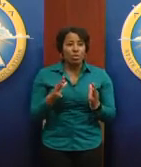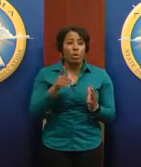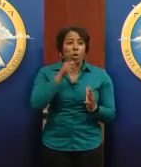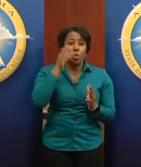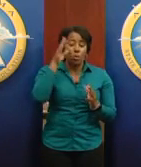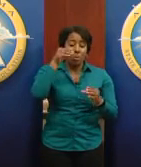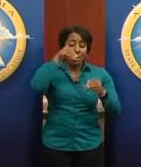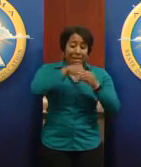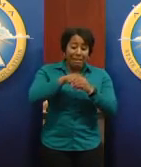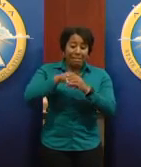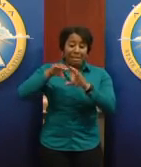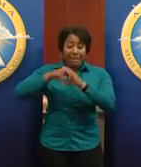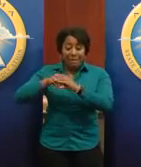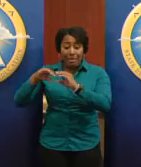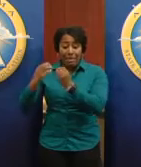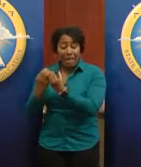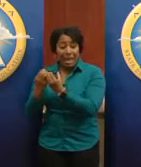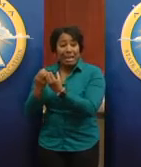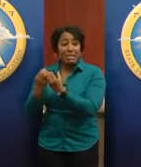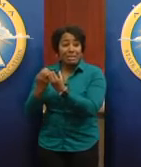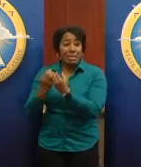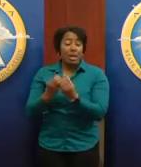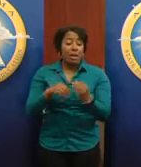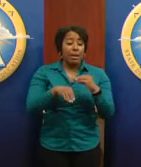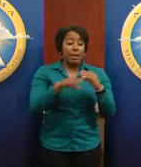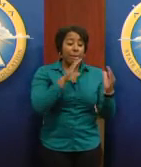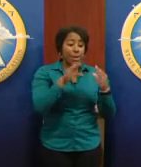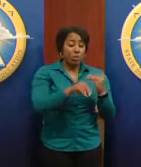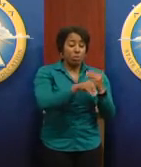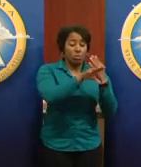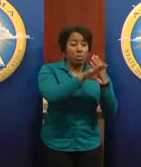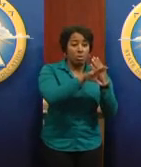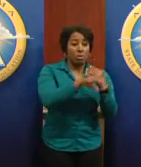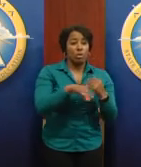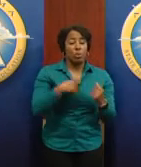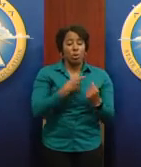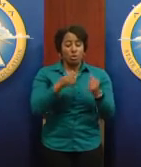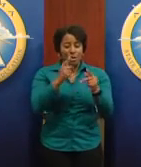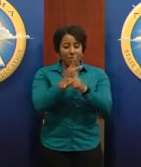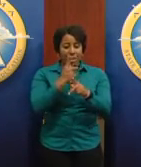ahead and be thinking about how many teachers need the professional development and